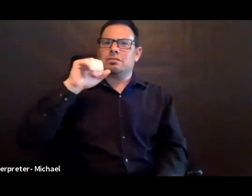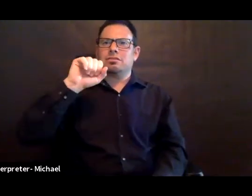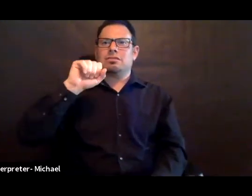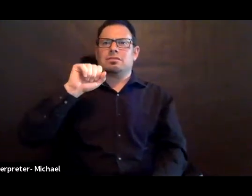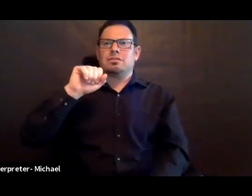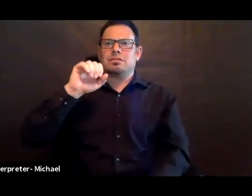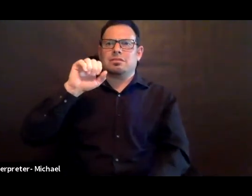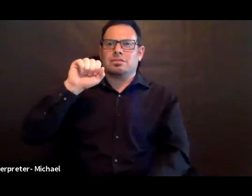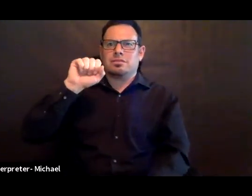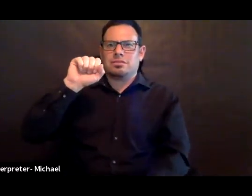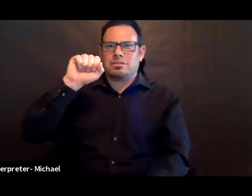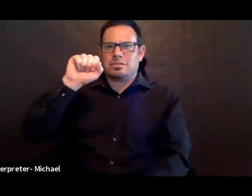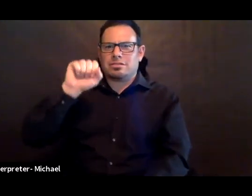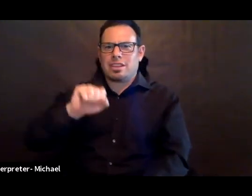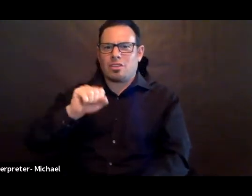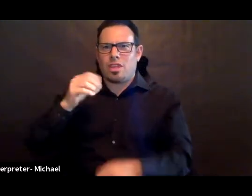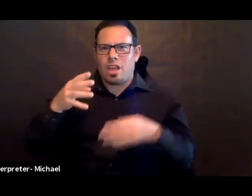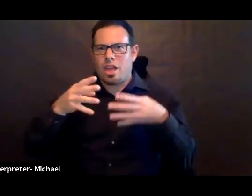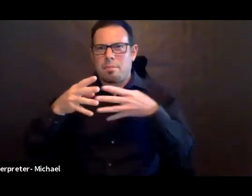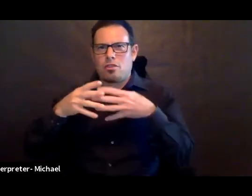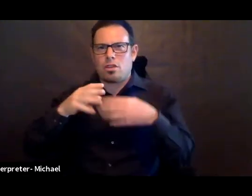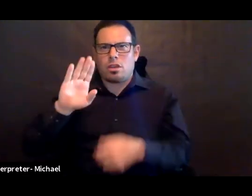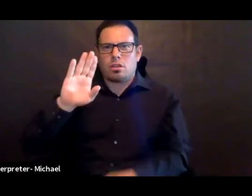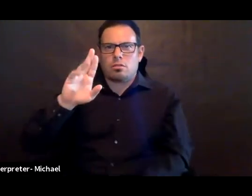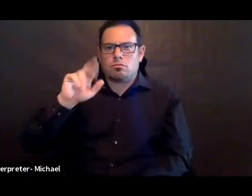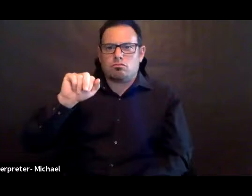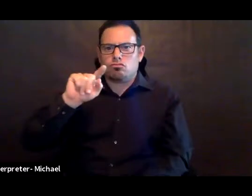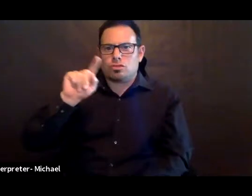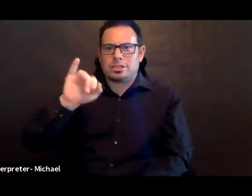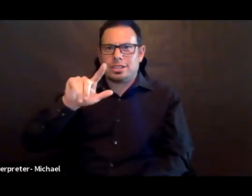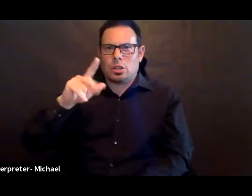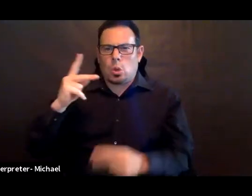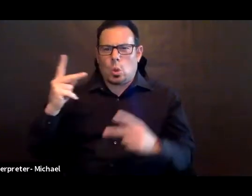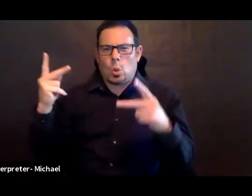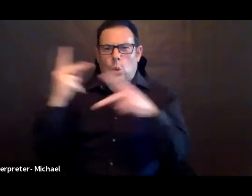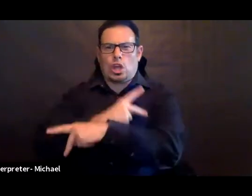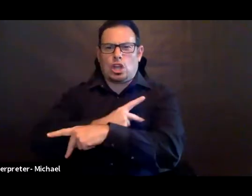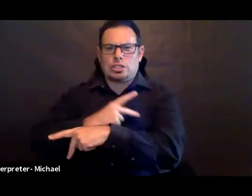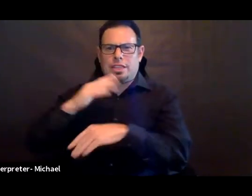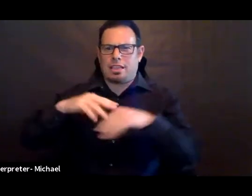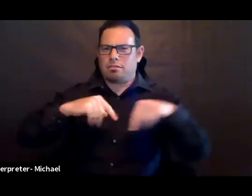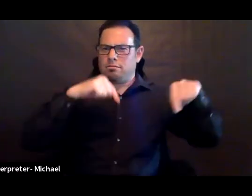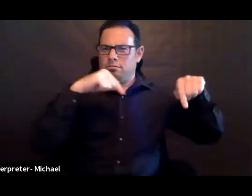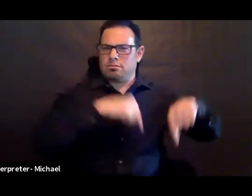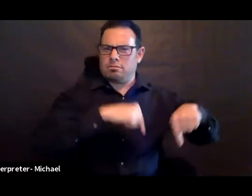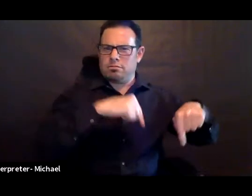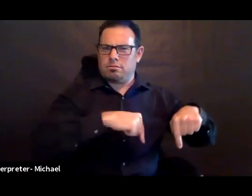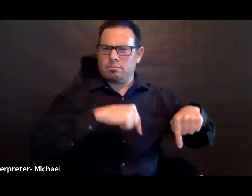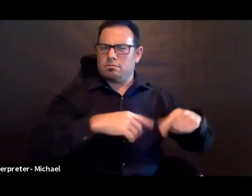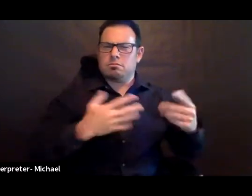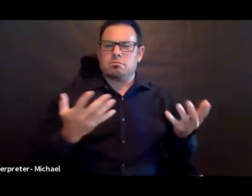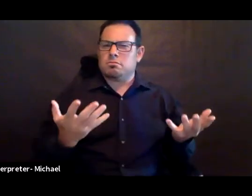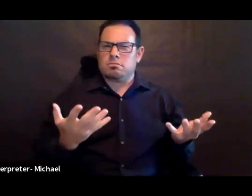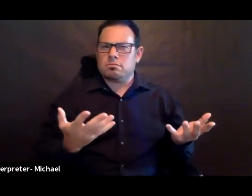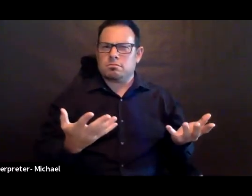Chris, do you want to take that one? Sure. Well, I mean, a couple of things. One is